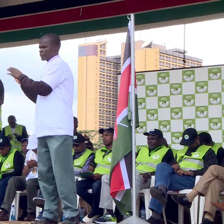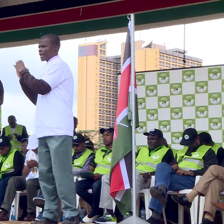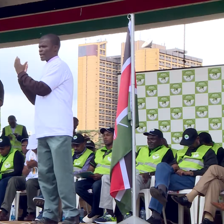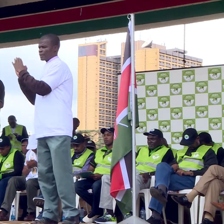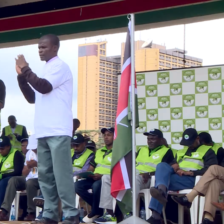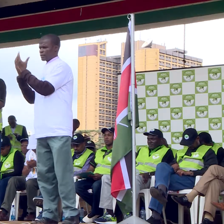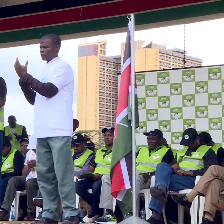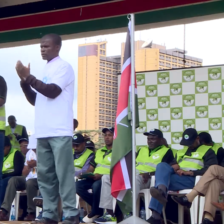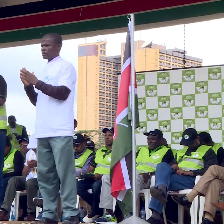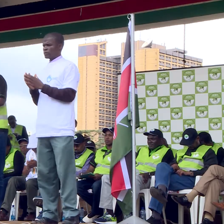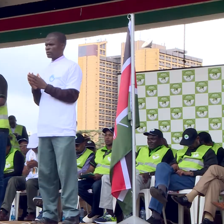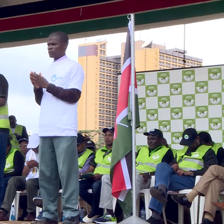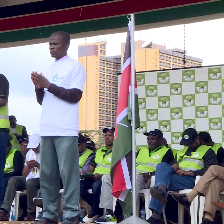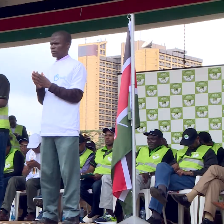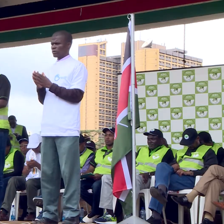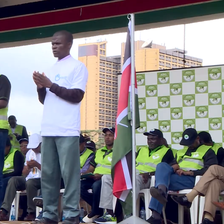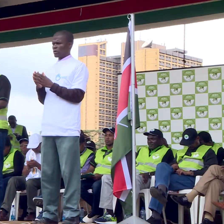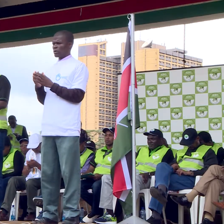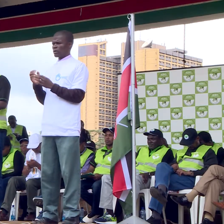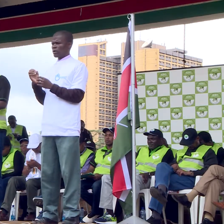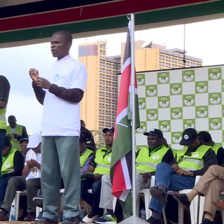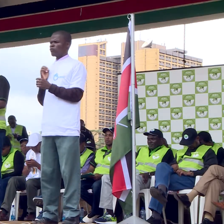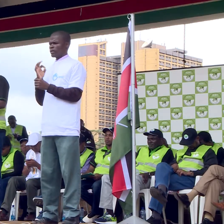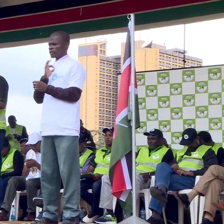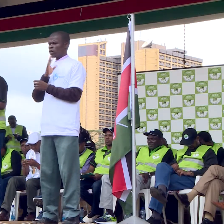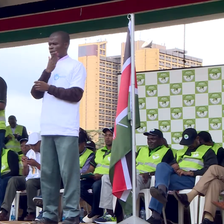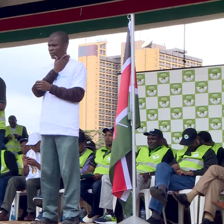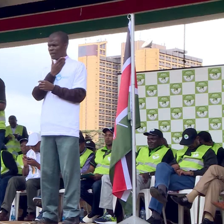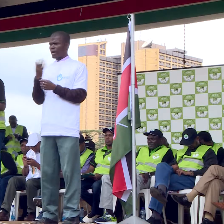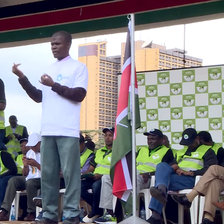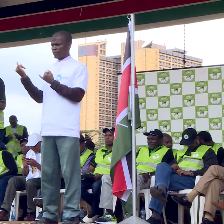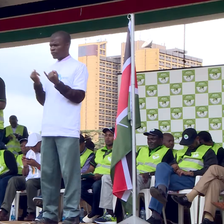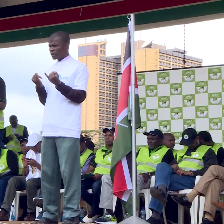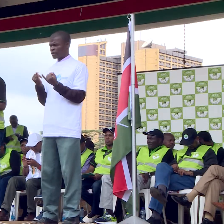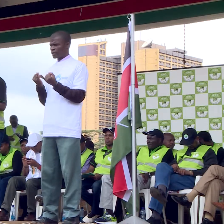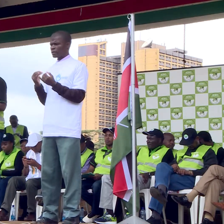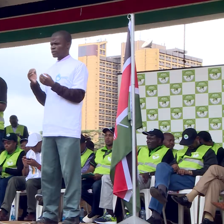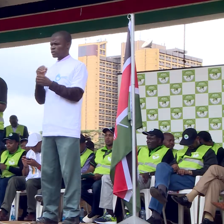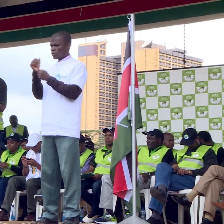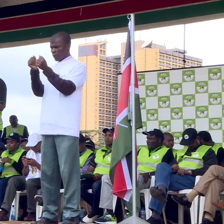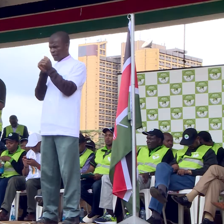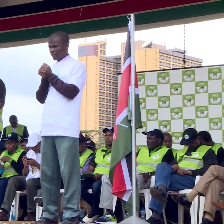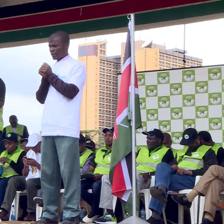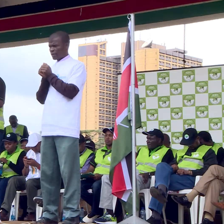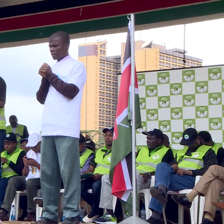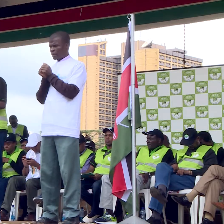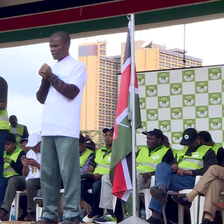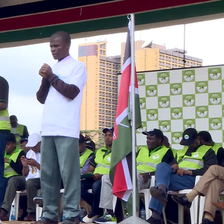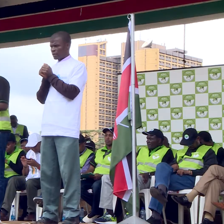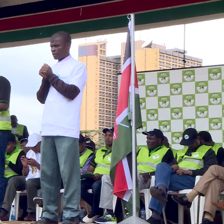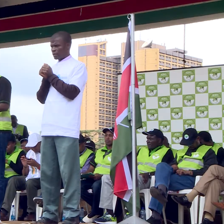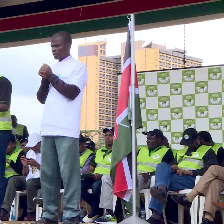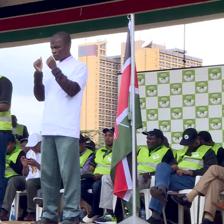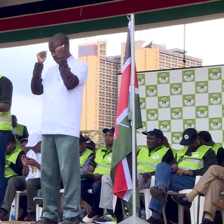na especially headquarters staff wetu ambao tunawaalika wajumuike pamoja nasi katika hizo